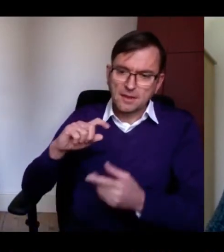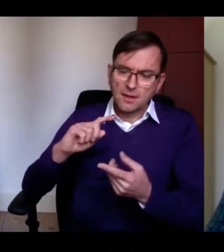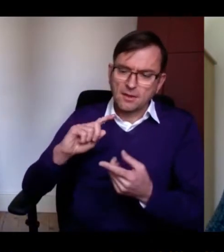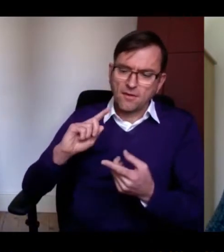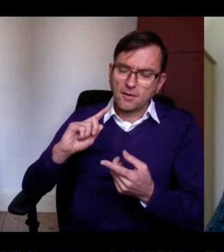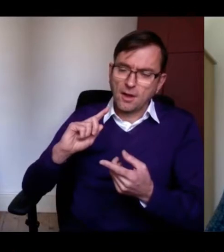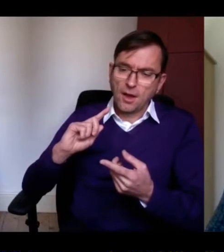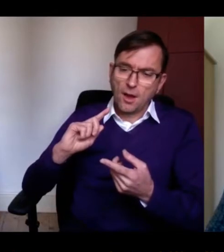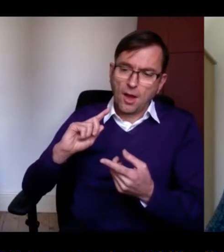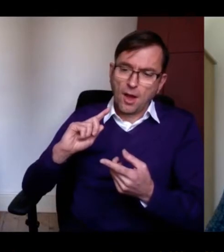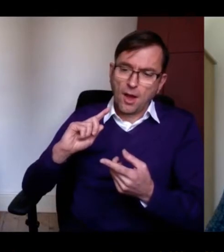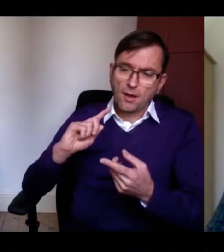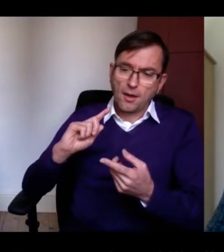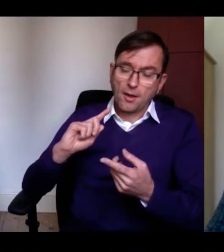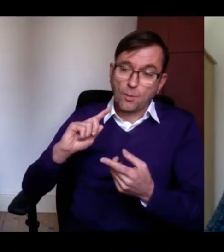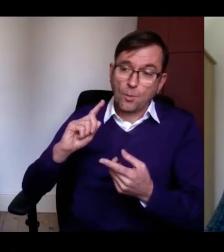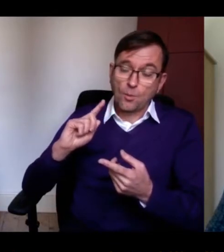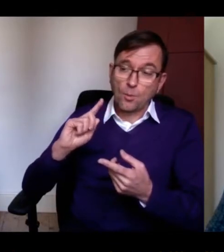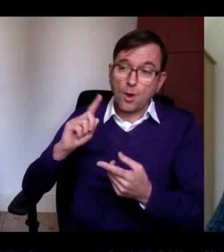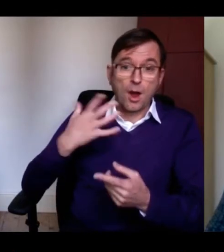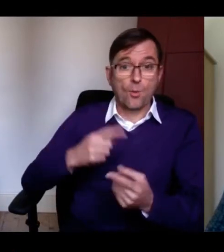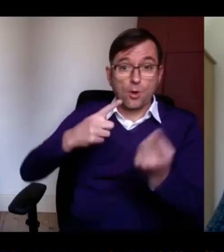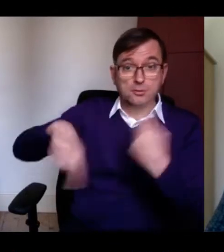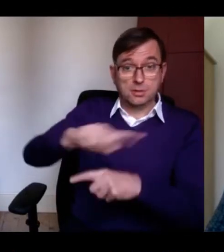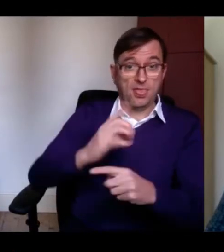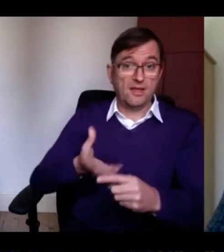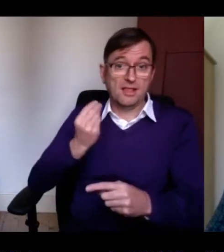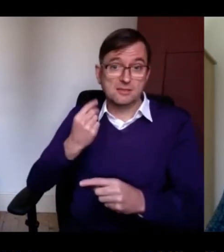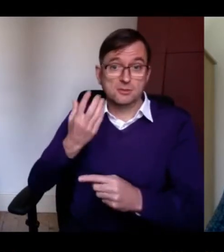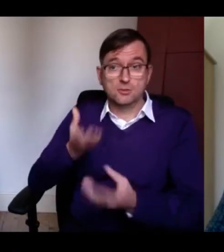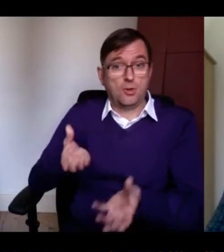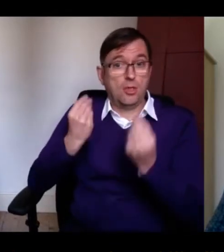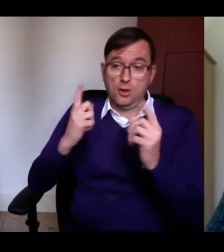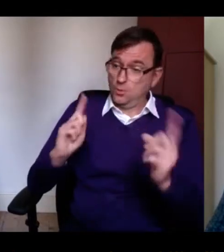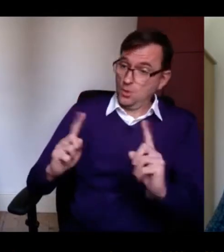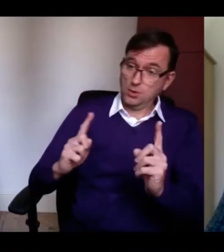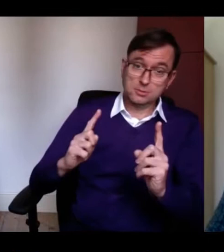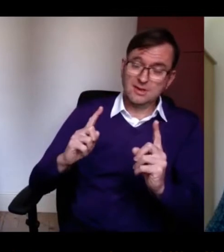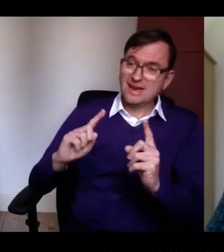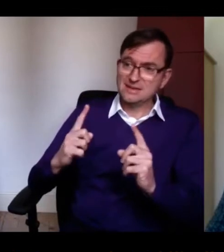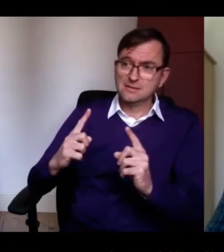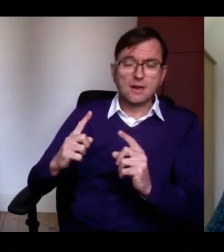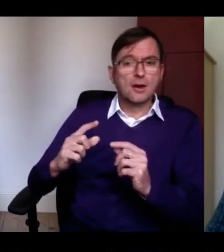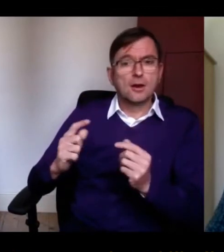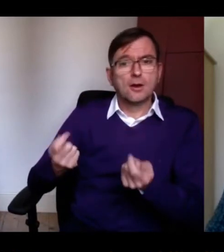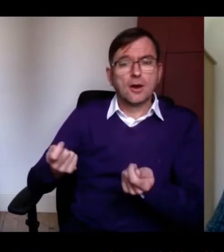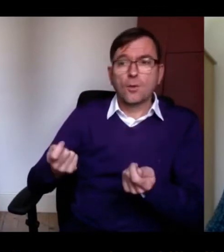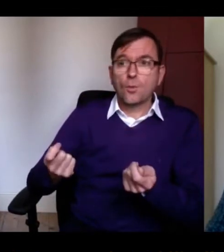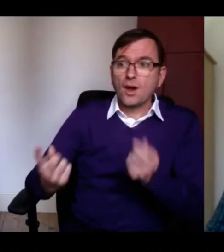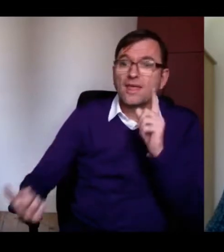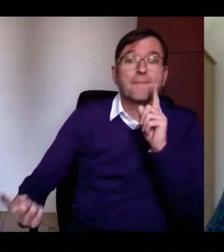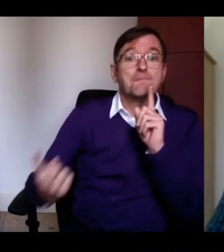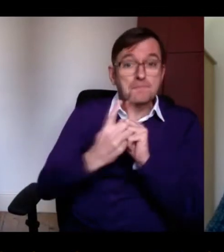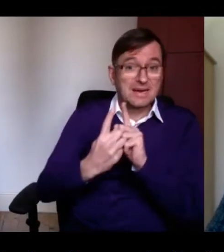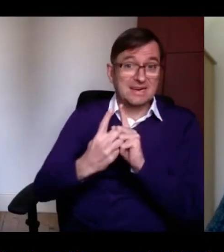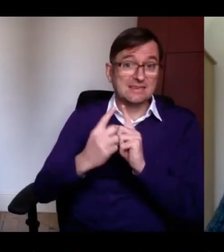Okay. I guess, what I'd like listeners, viewers to come away with, I guess, is